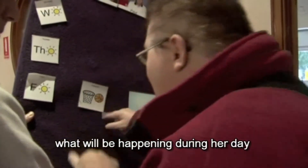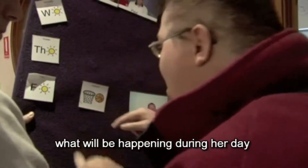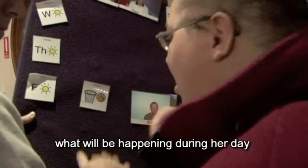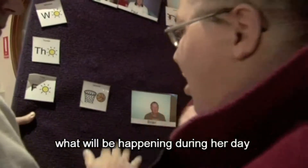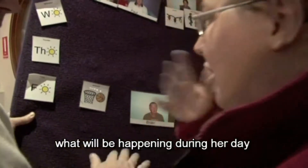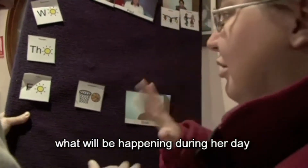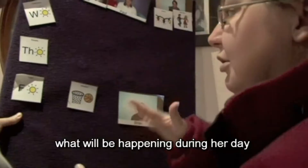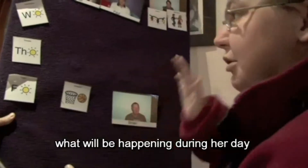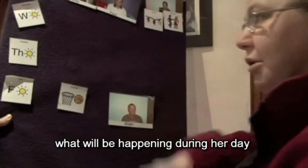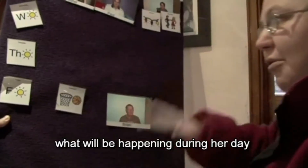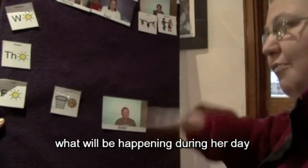will be happening during her day.